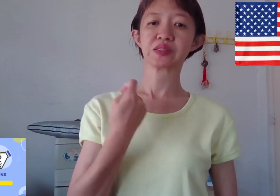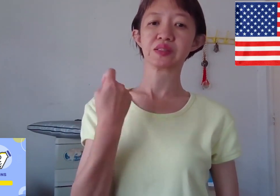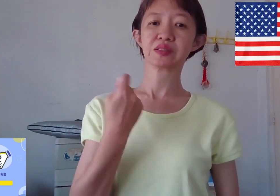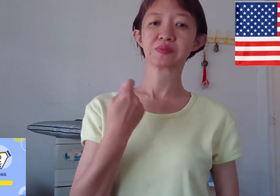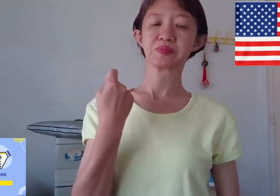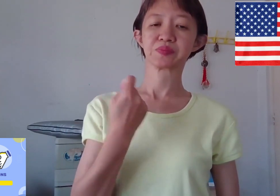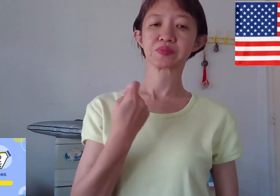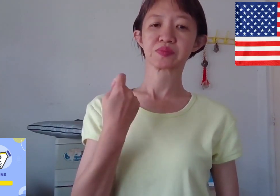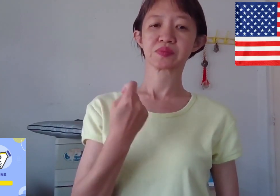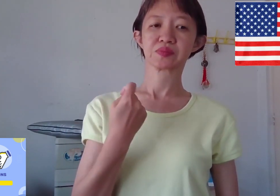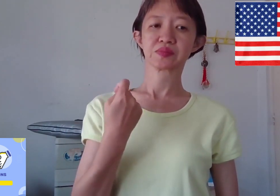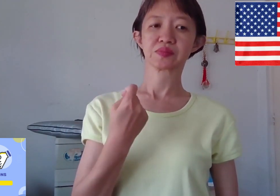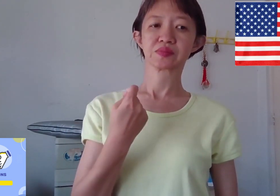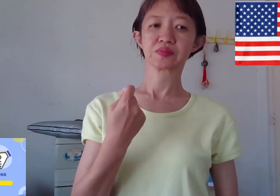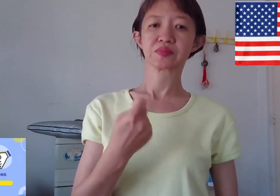Tuesday.